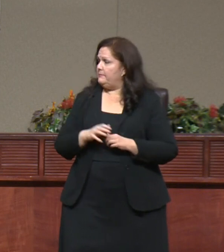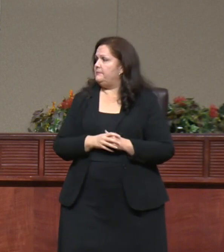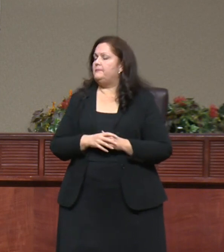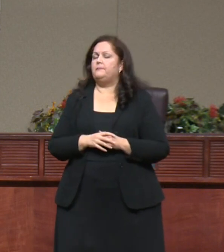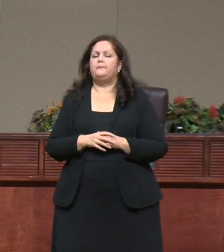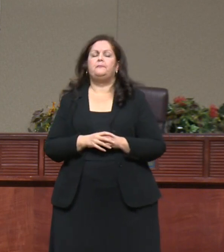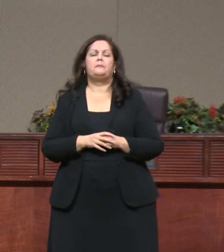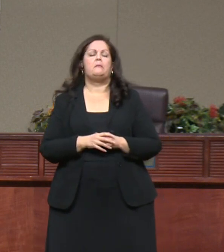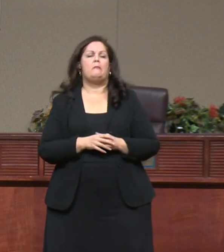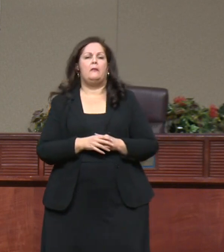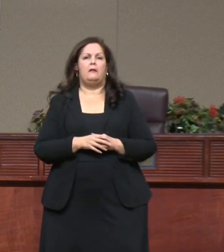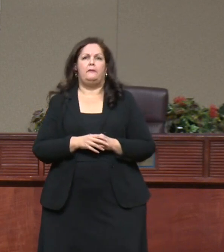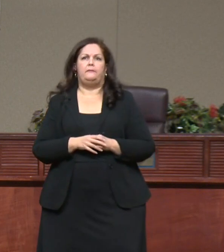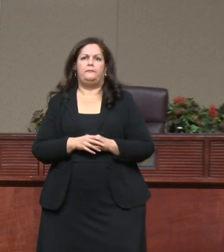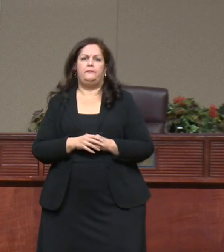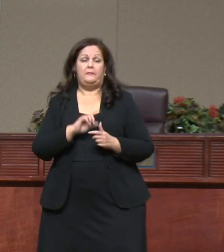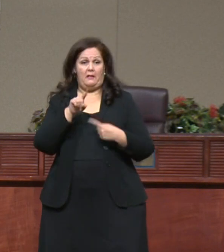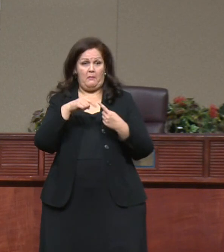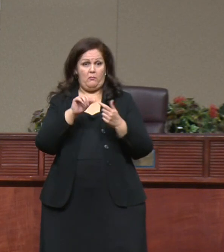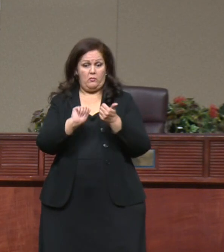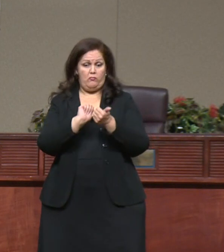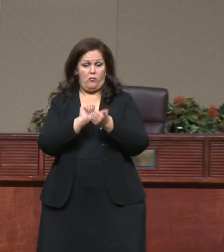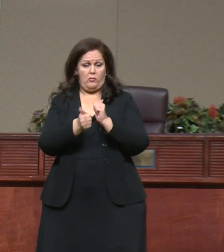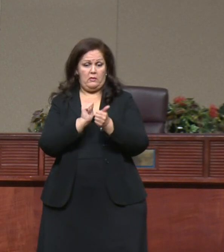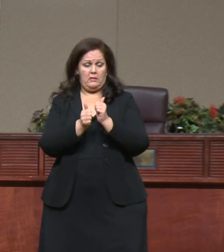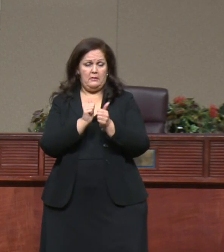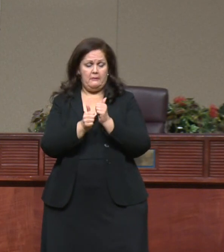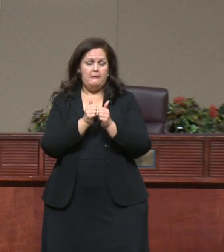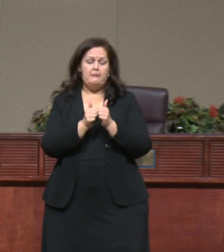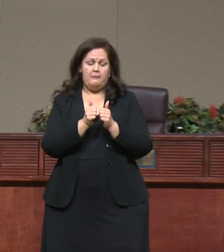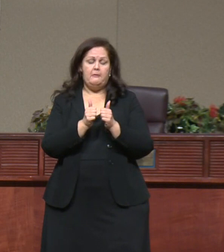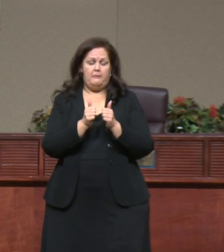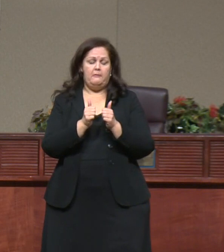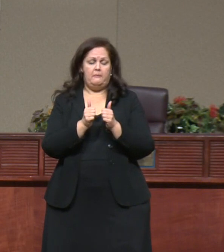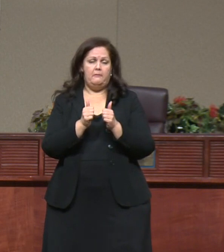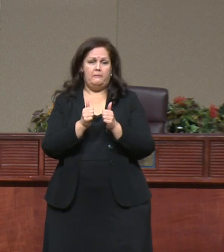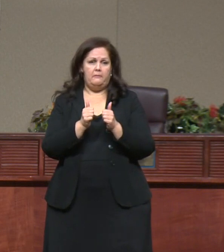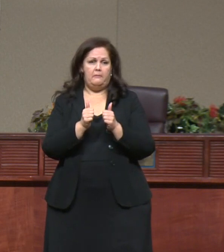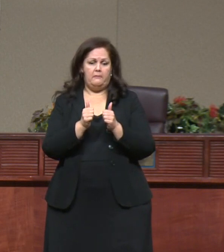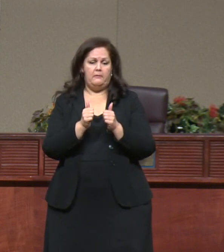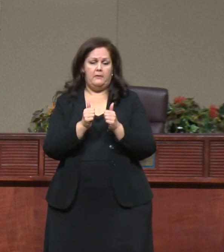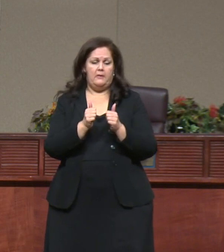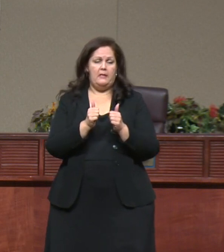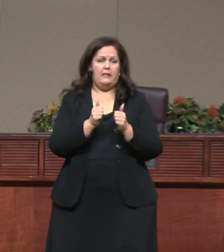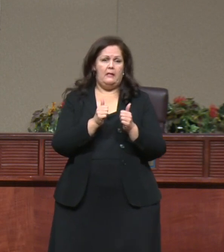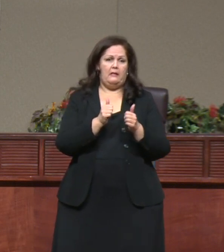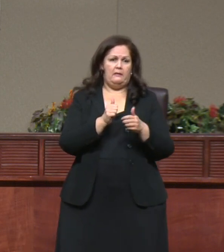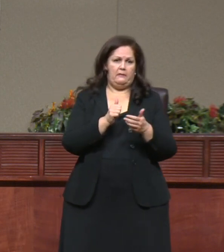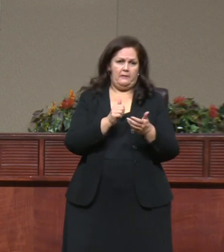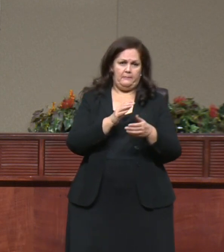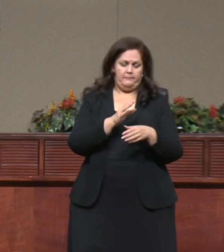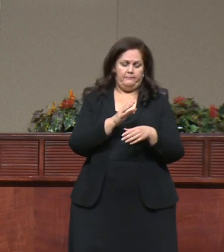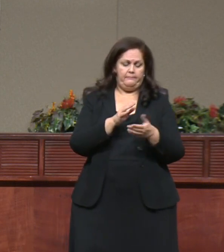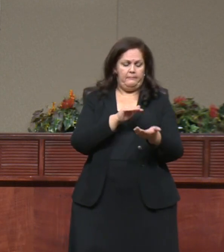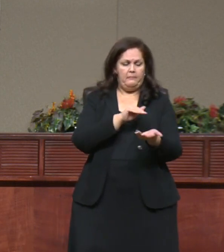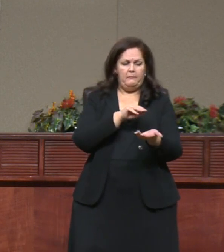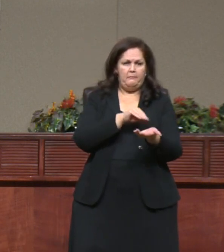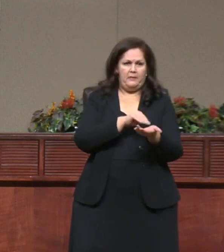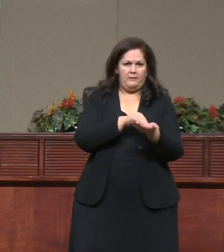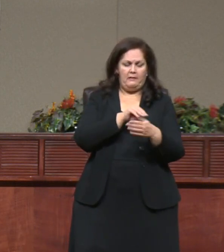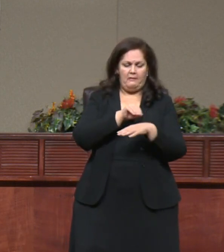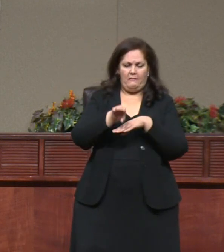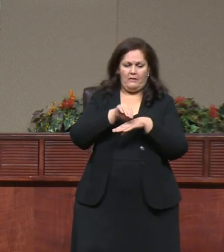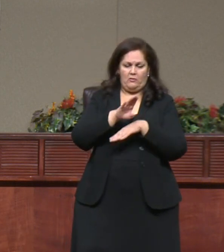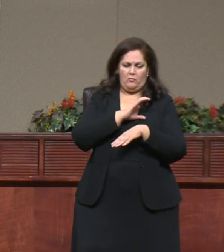With regard to sports, there were some recommendations from the medical advisory board to the